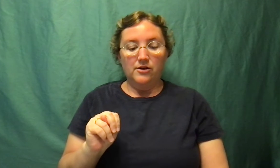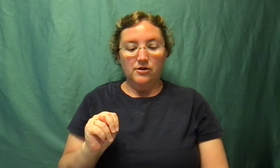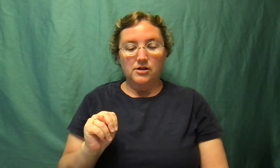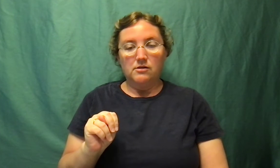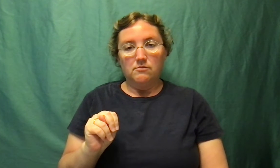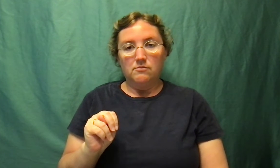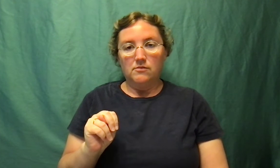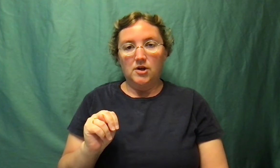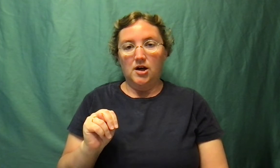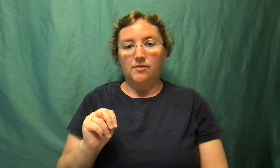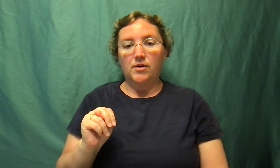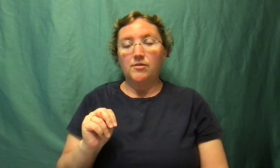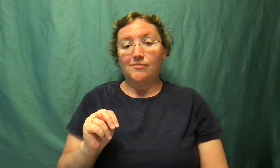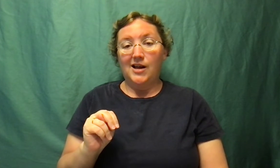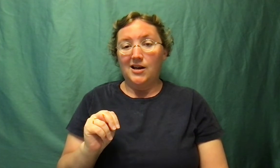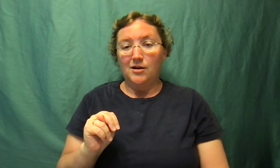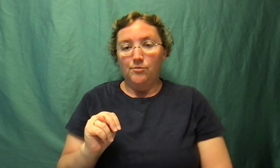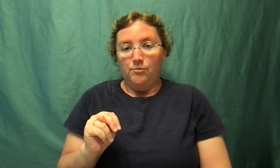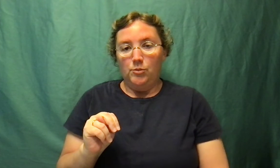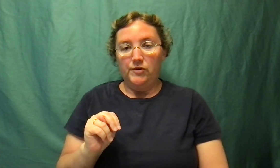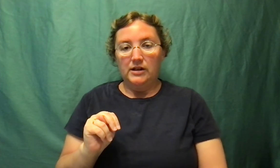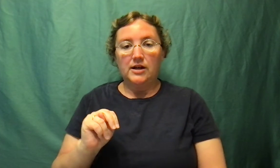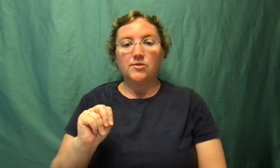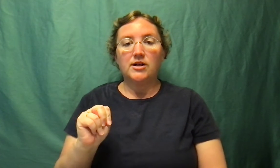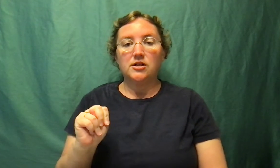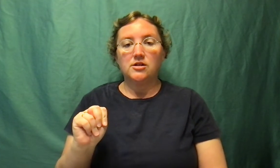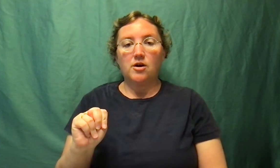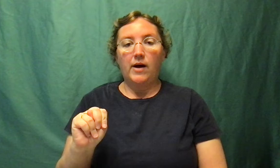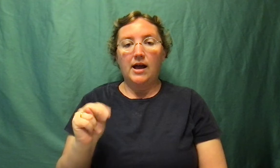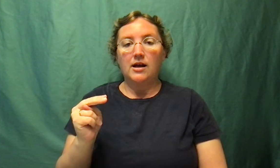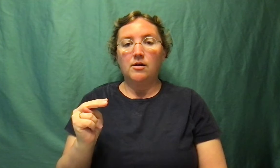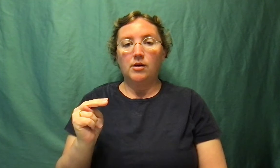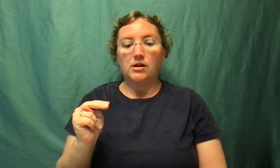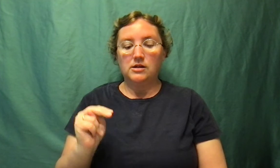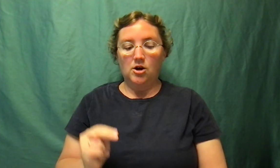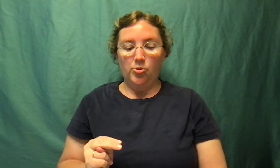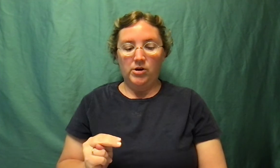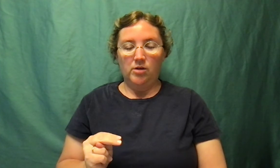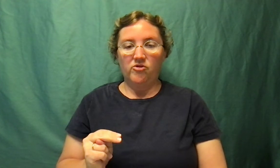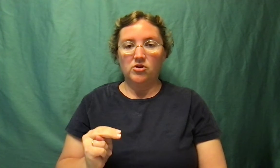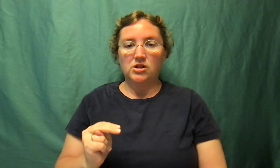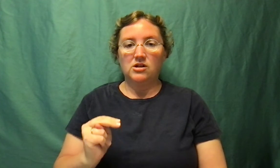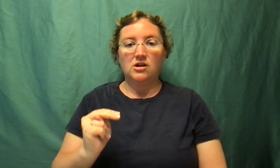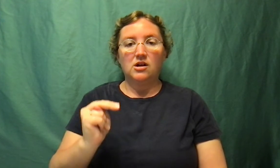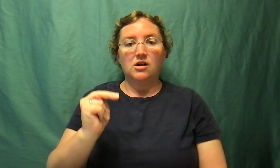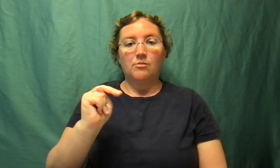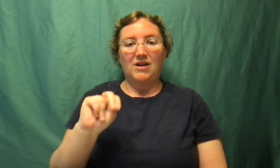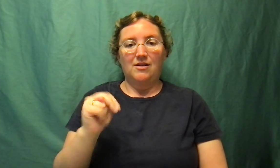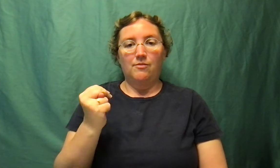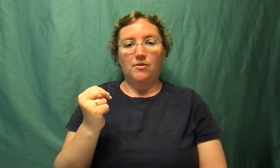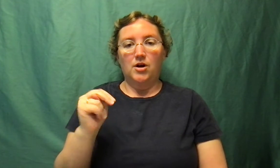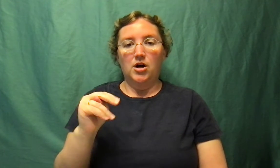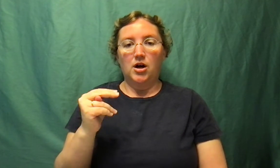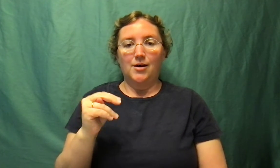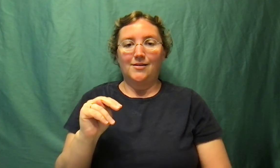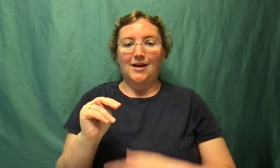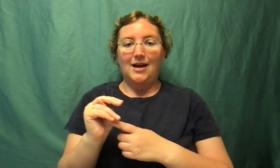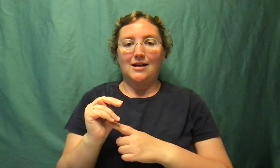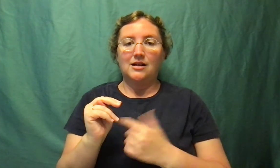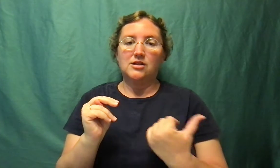letters and moving in that direction. So N is the opened up version. My hand gets